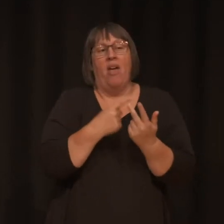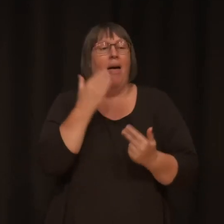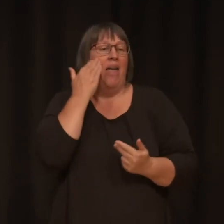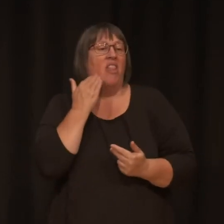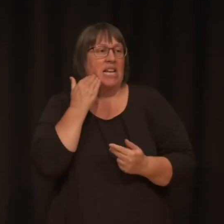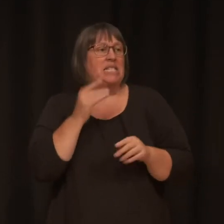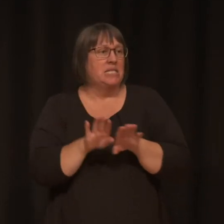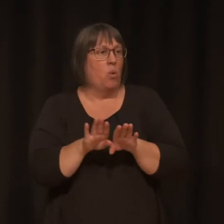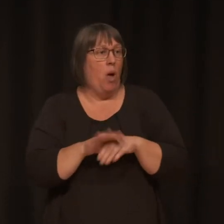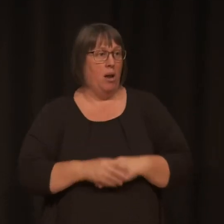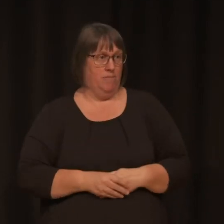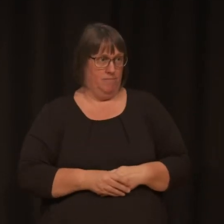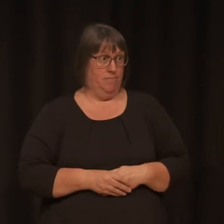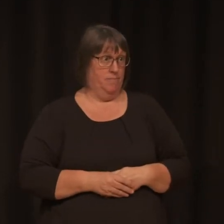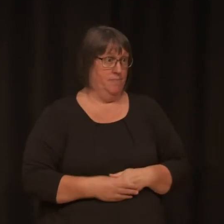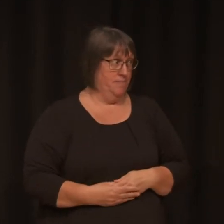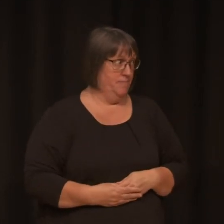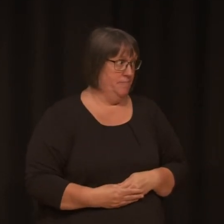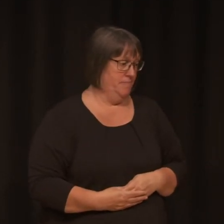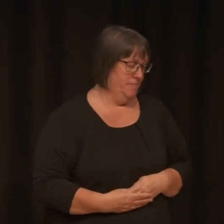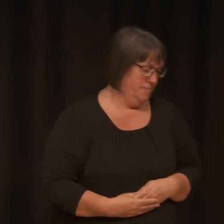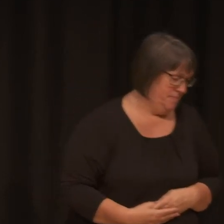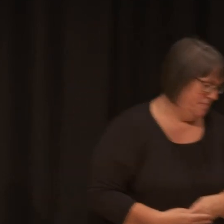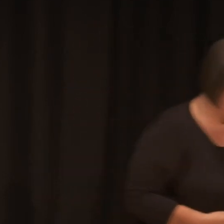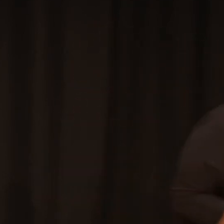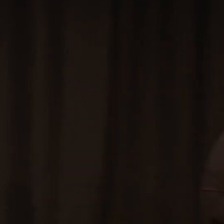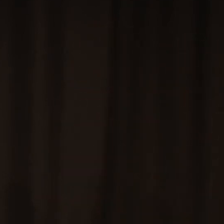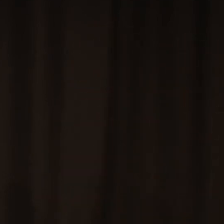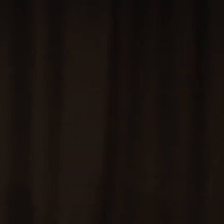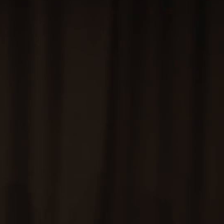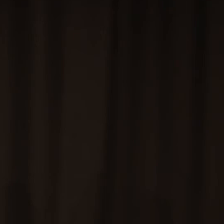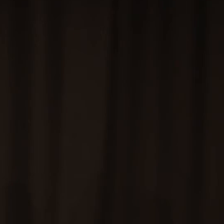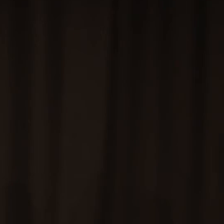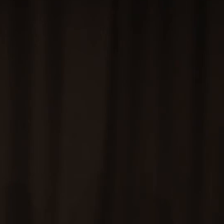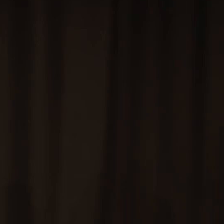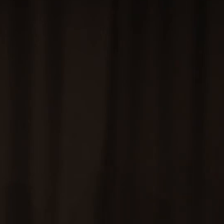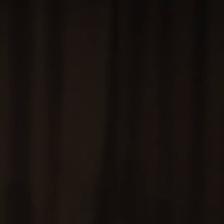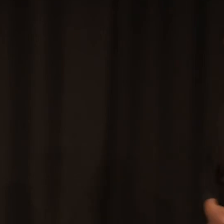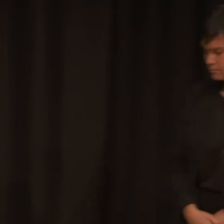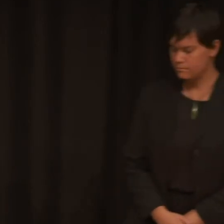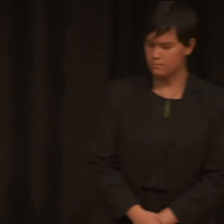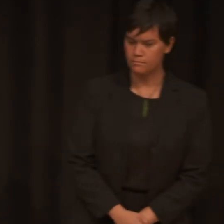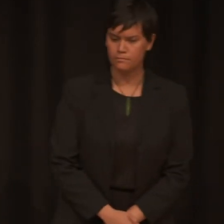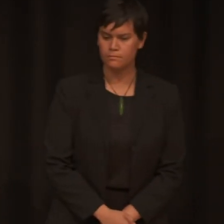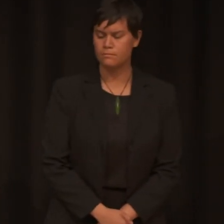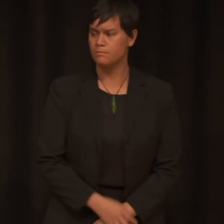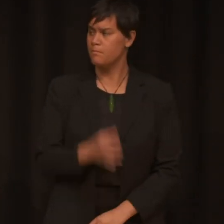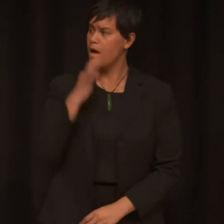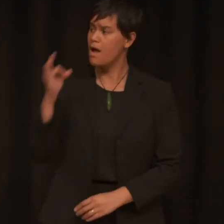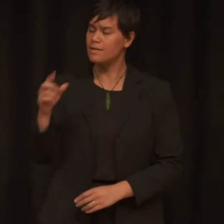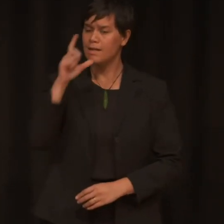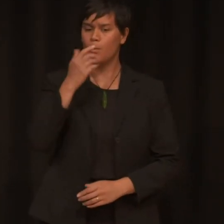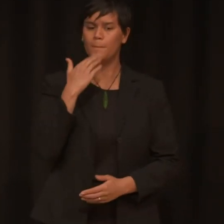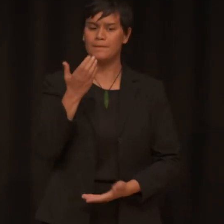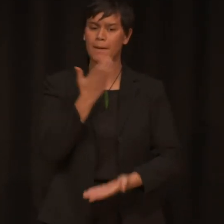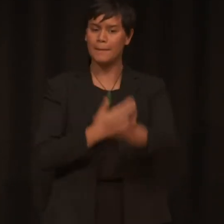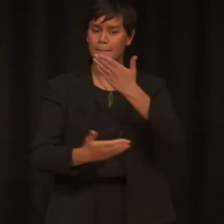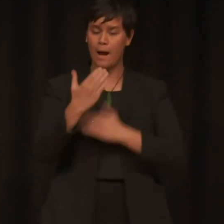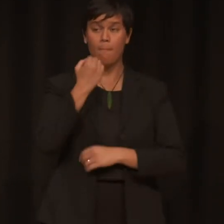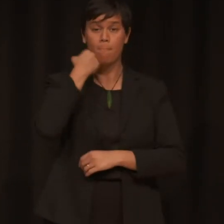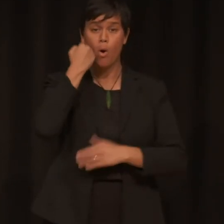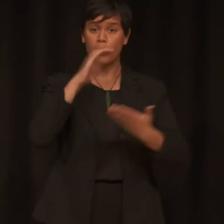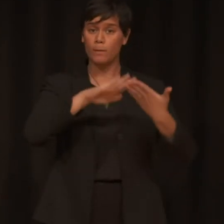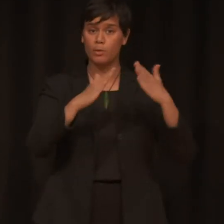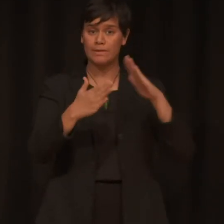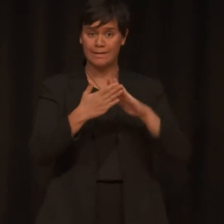as well. Do you also have an update around the work that's gone into ensuring that Māori health organisations, especially in rural areas, are becoming